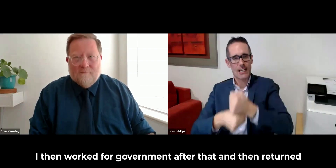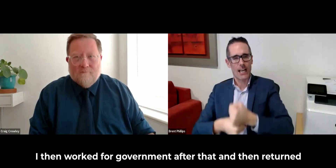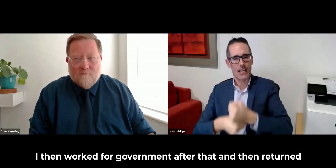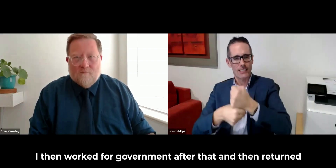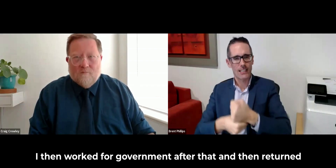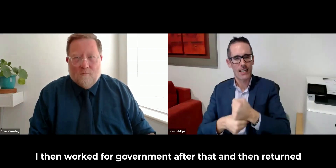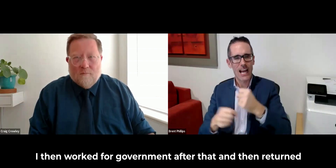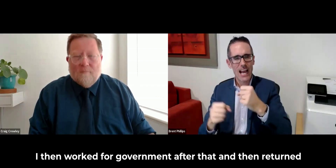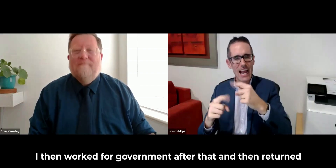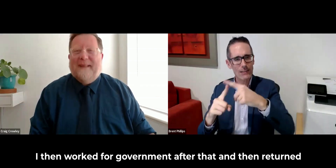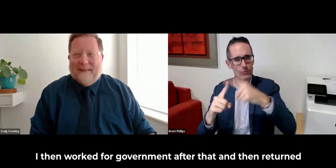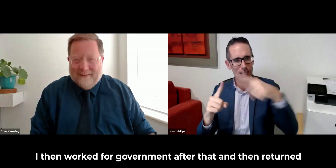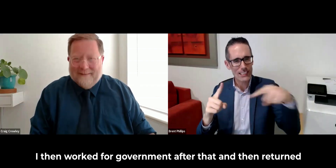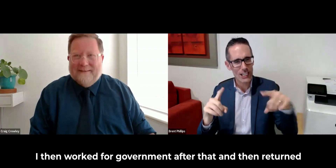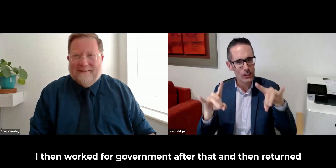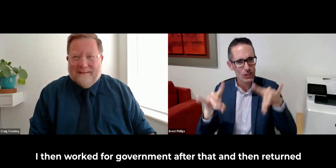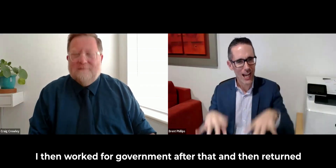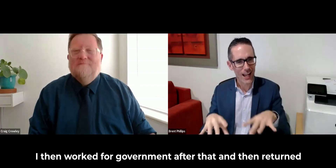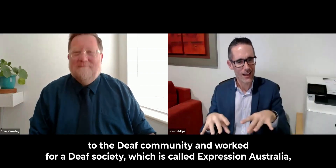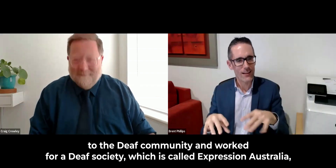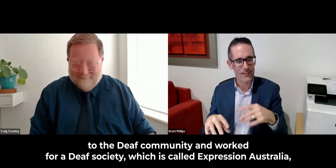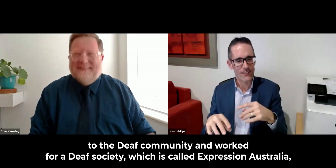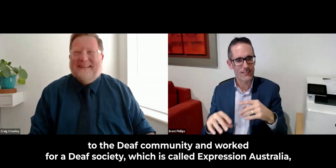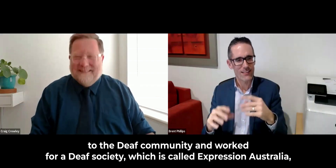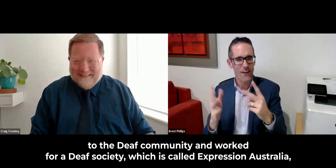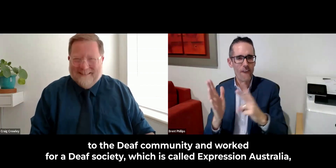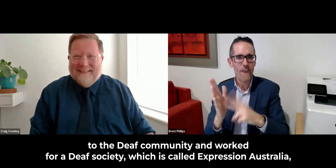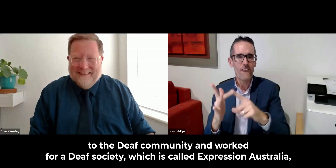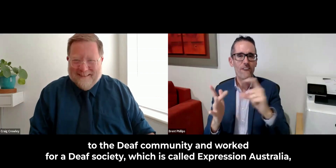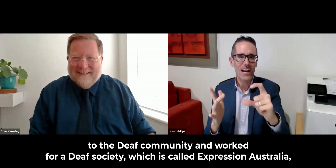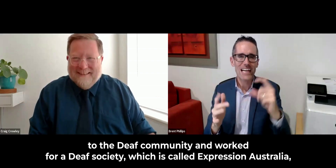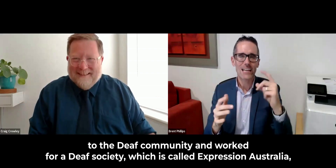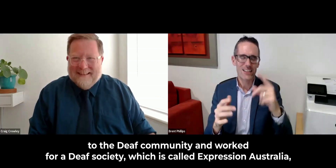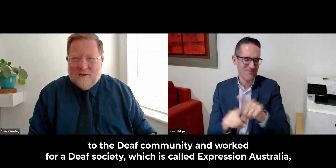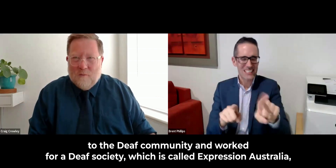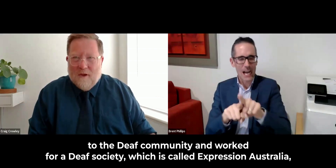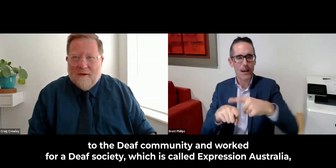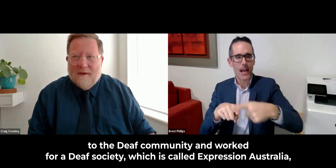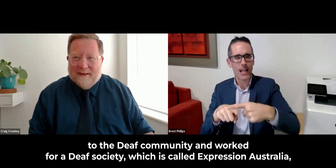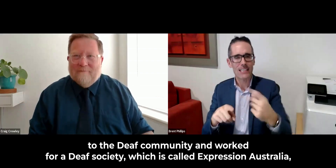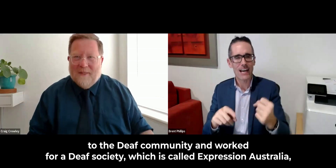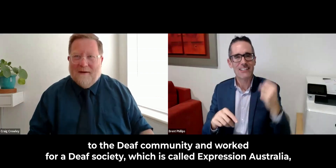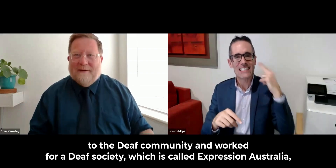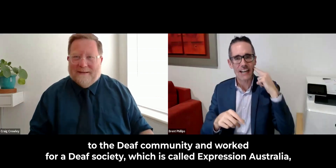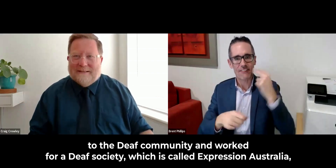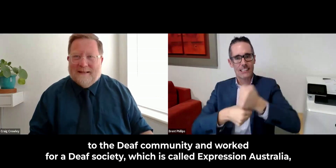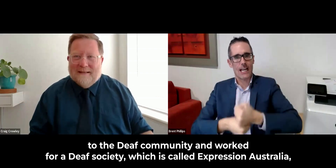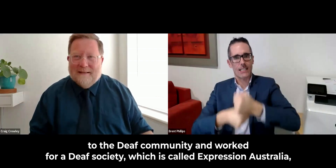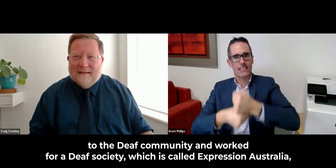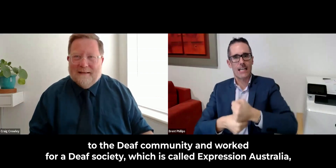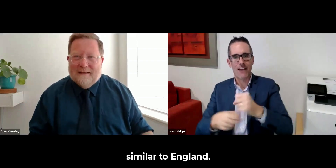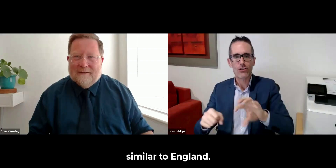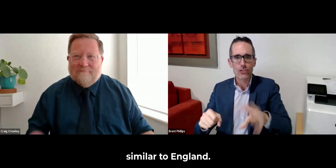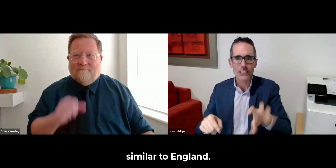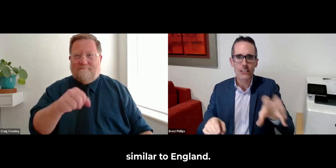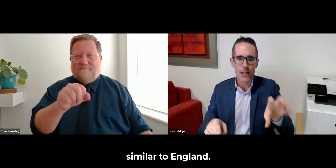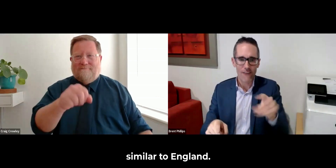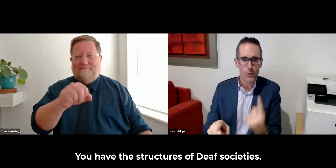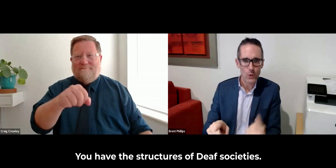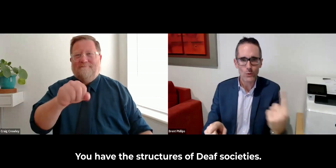for government after that and then returned to the deaf community and worked for a deaf society, which is called Expression Australia. Similar to England, you have